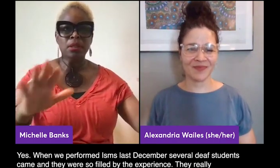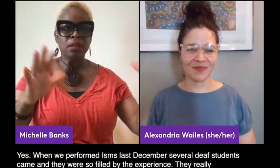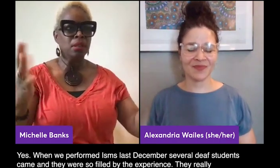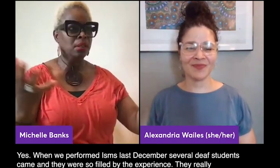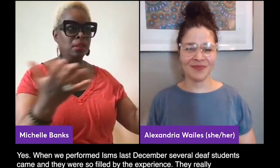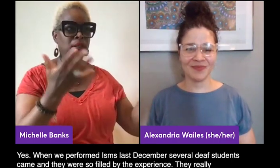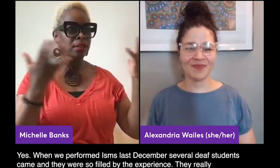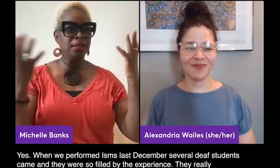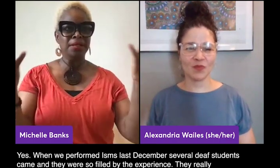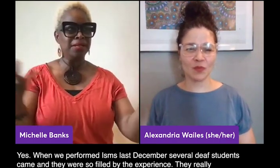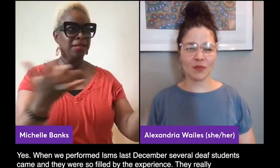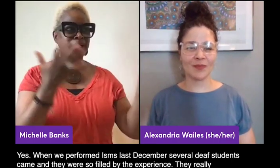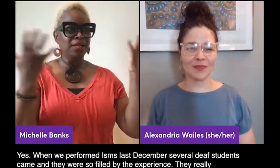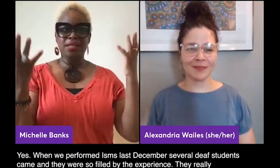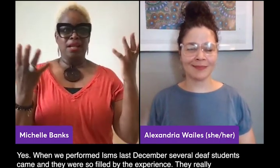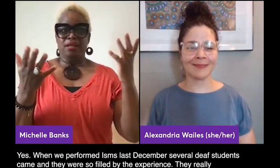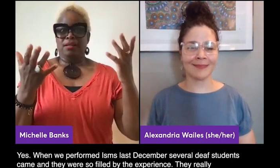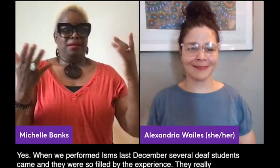experience.